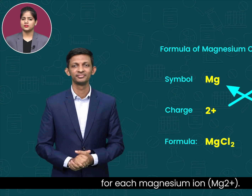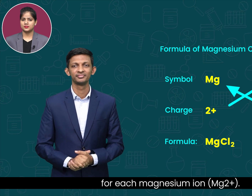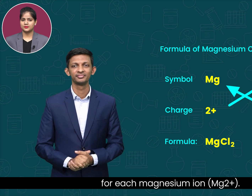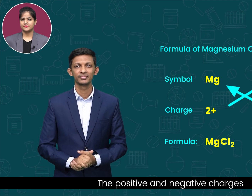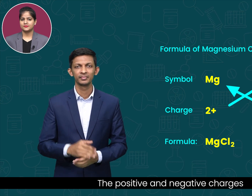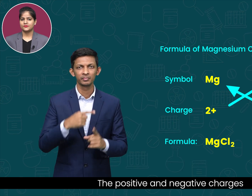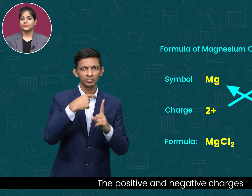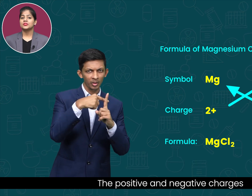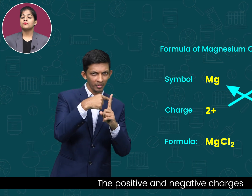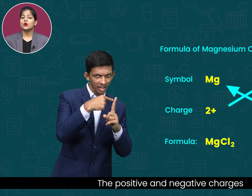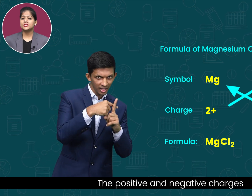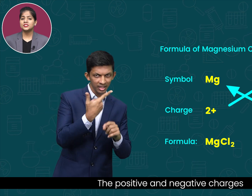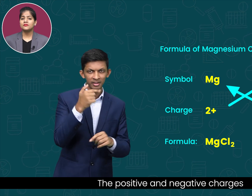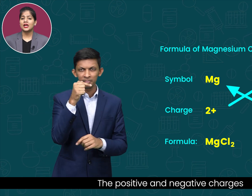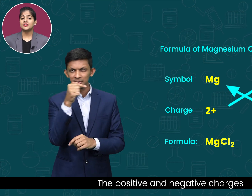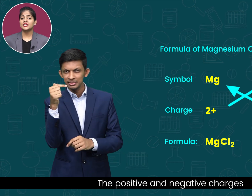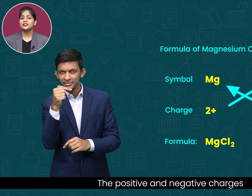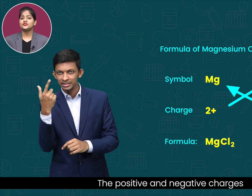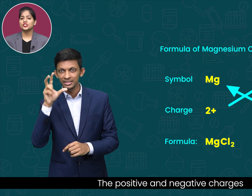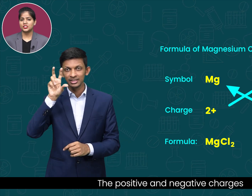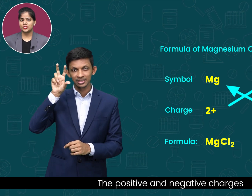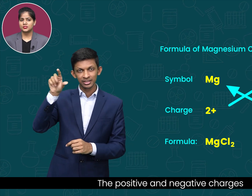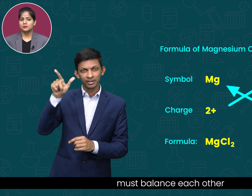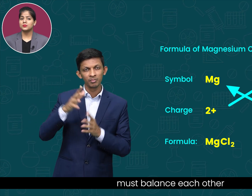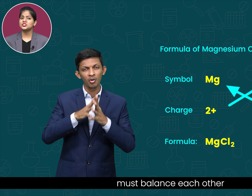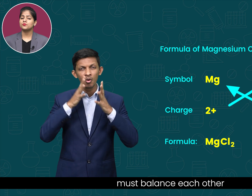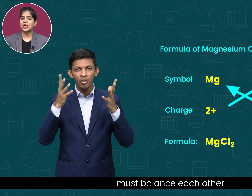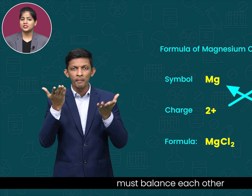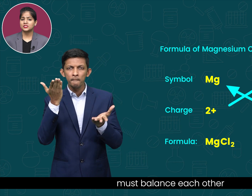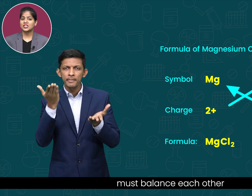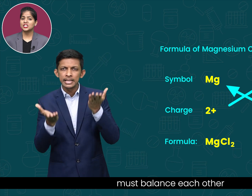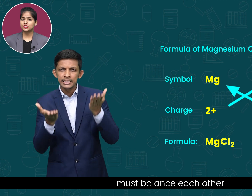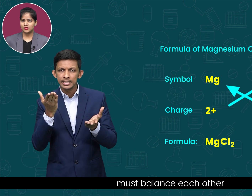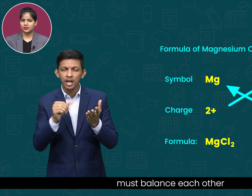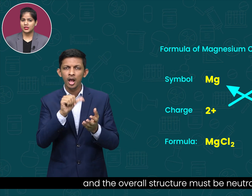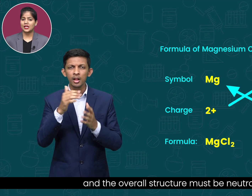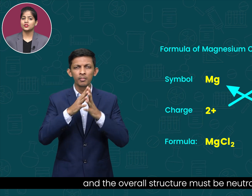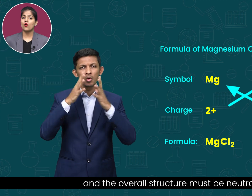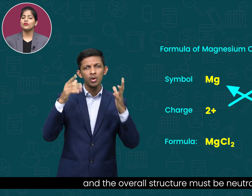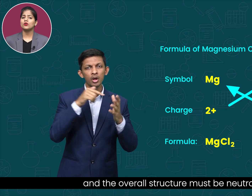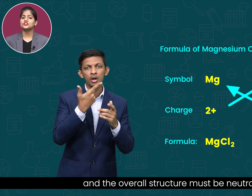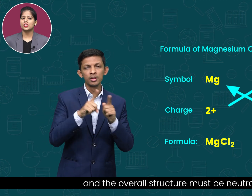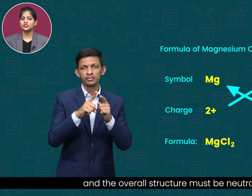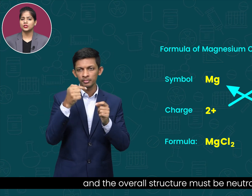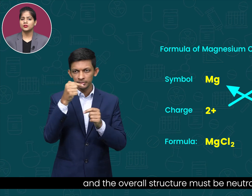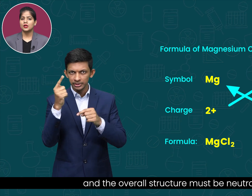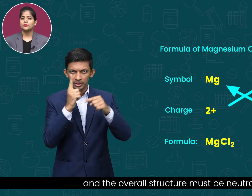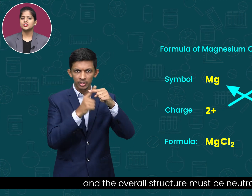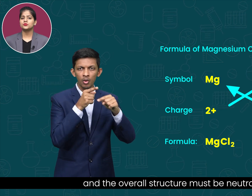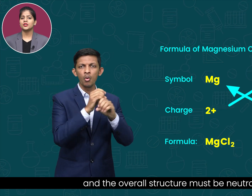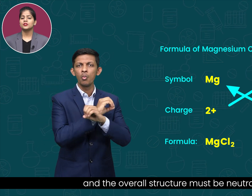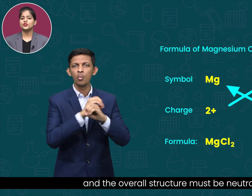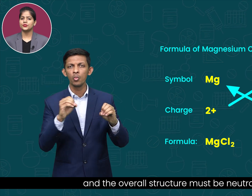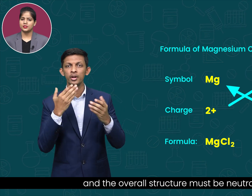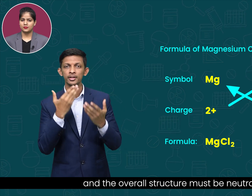Mg2 plus. The positive and negative charges must balance each other and the overall structure